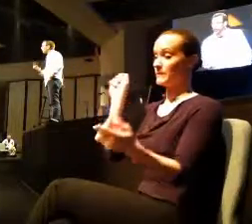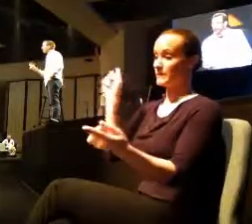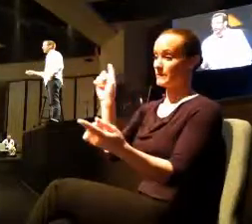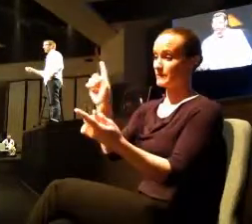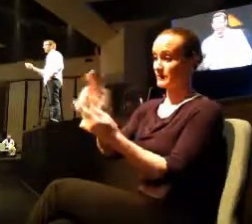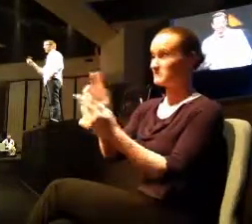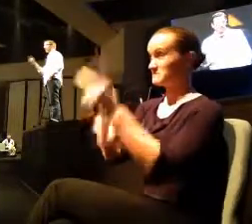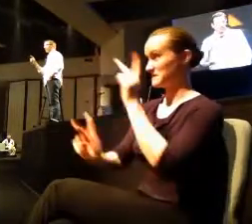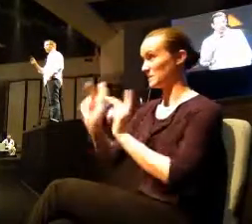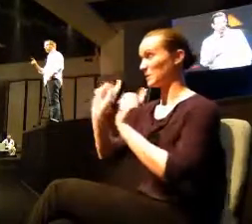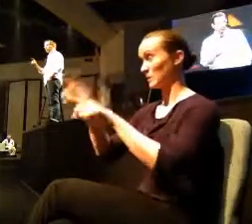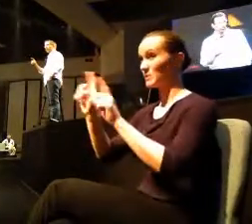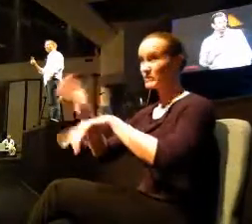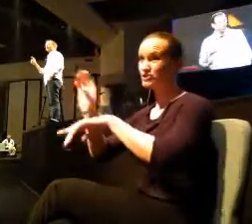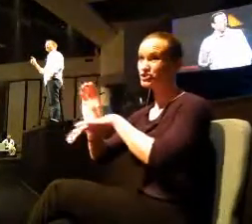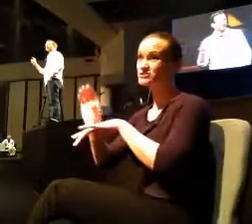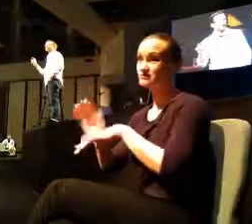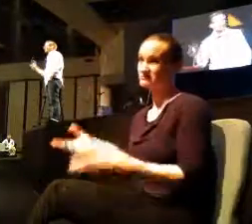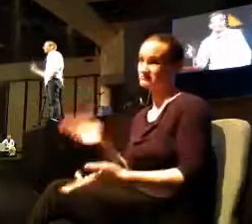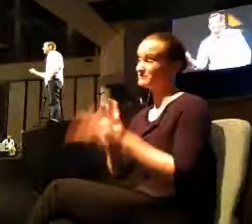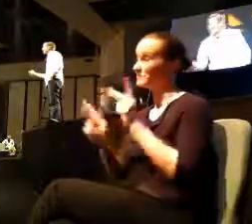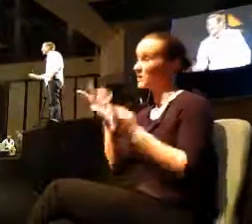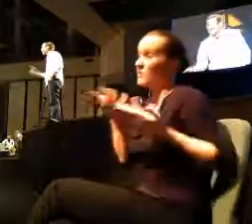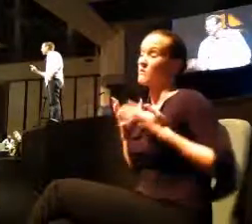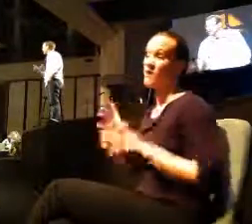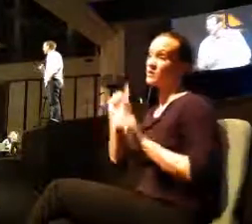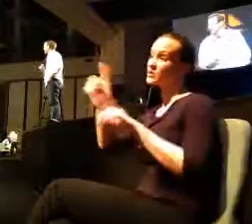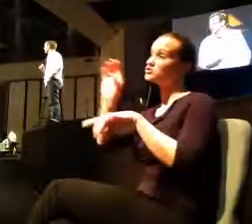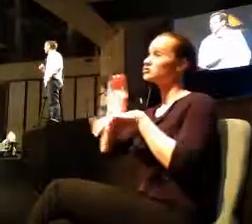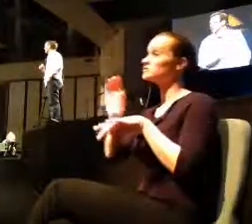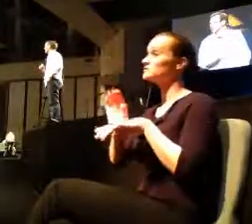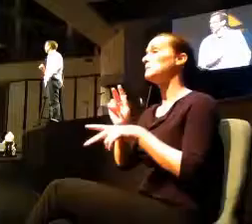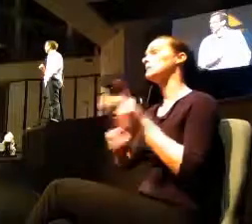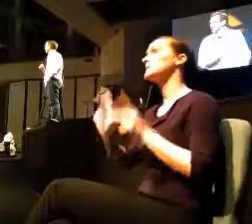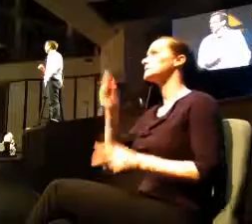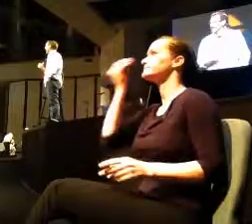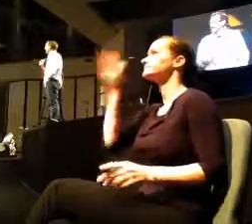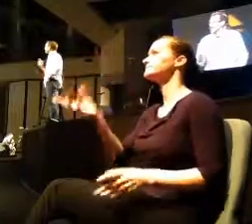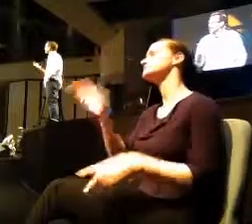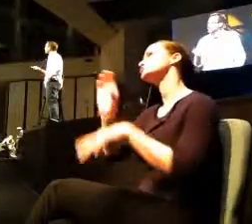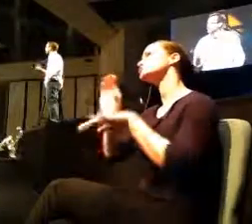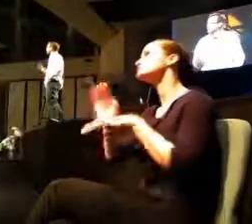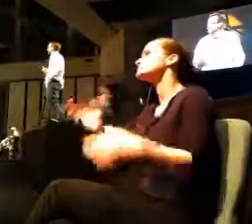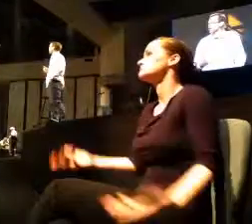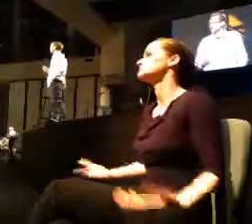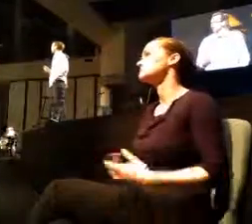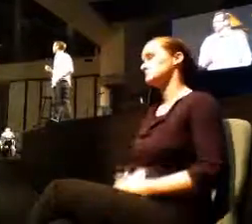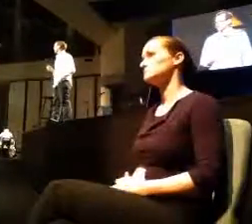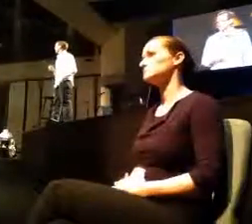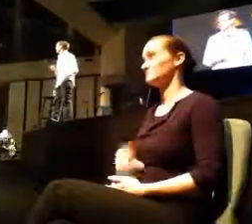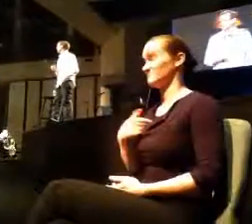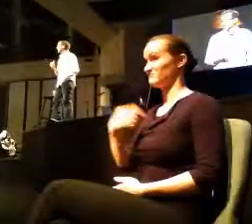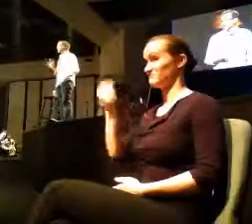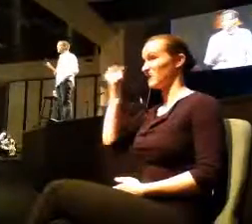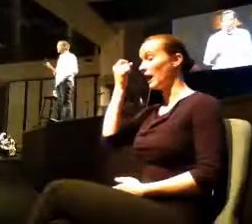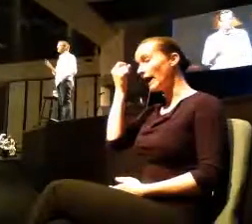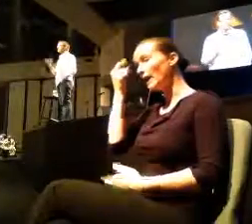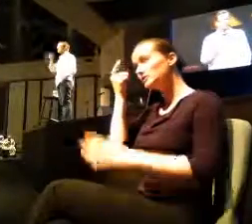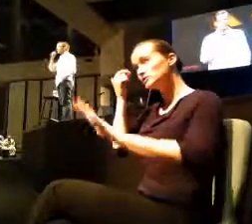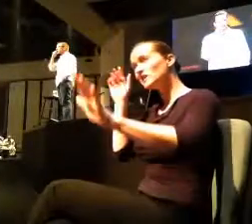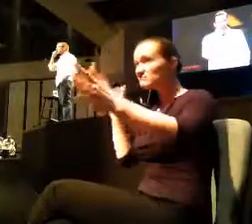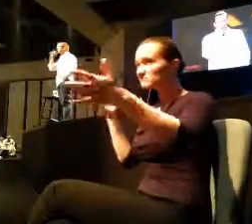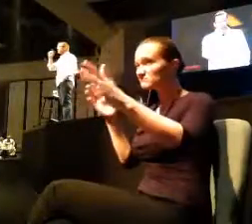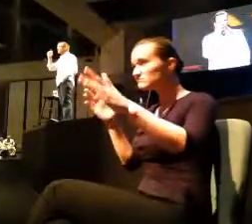to go to church as they become older, they're not even considering it. And I understand in one sense. In